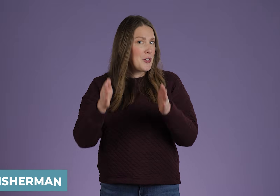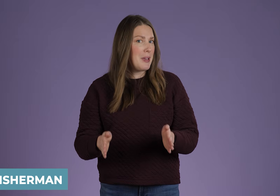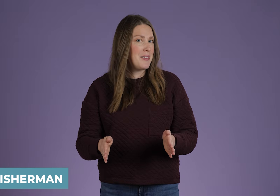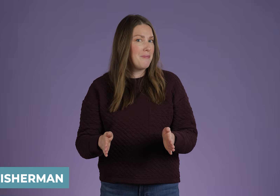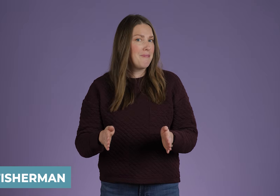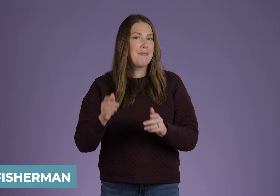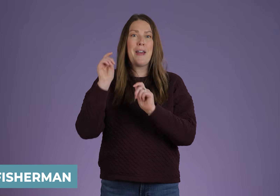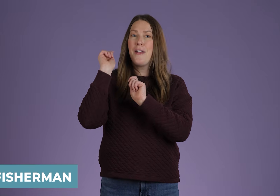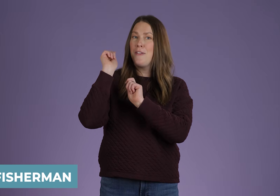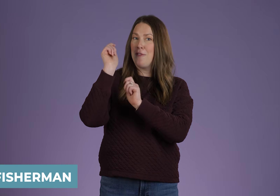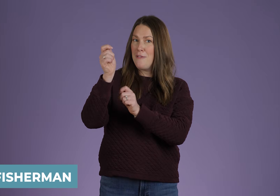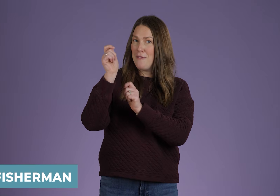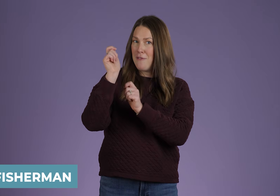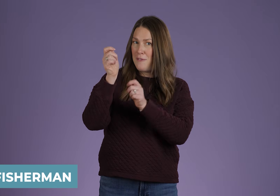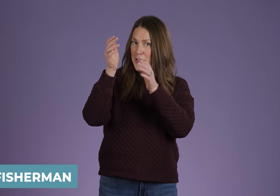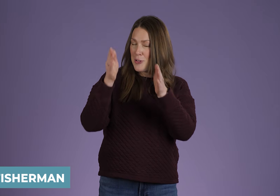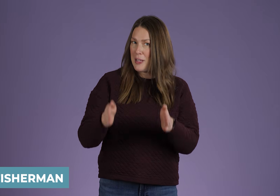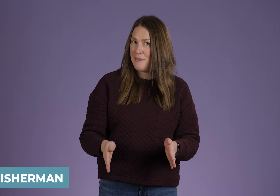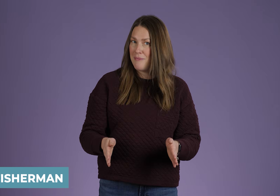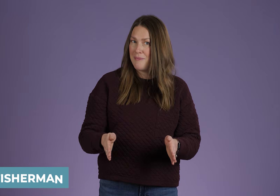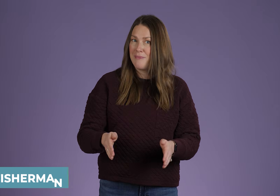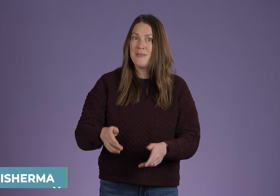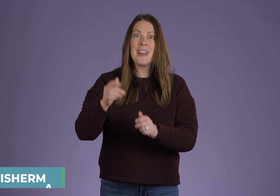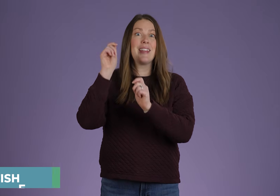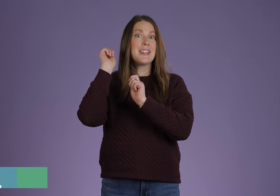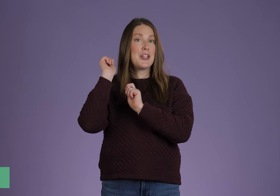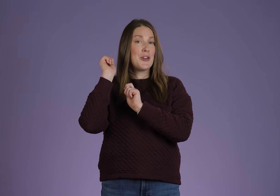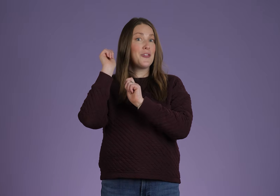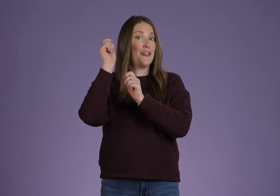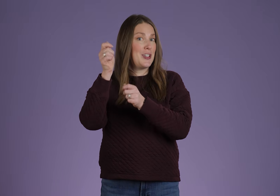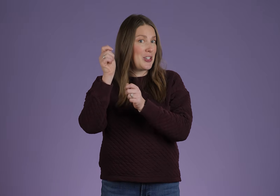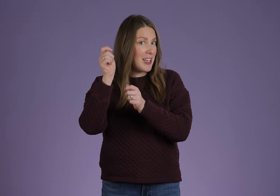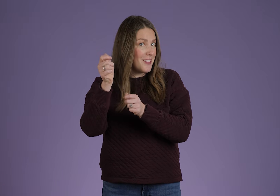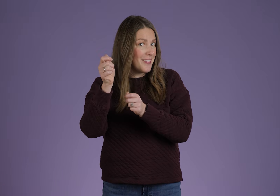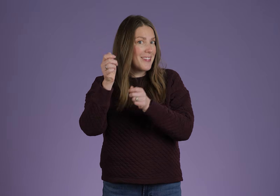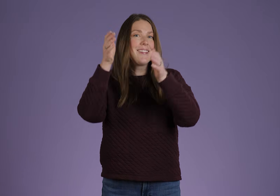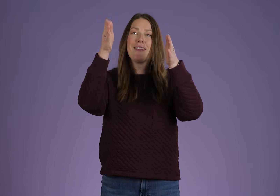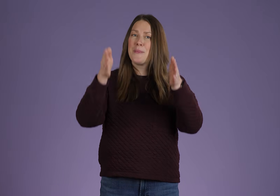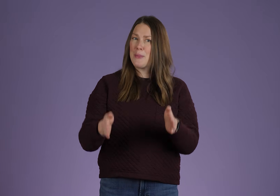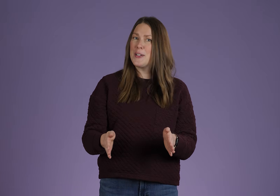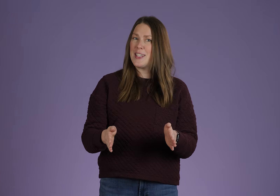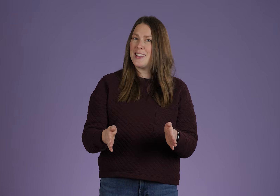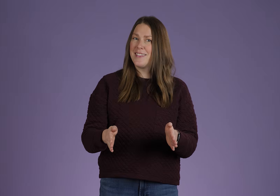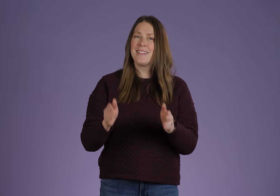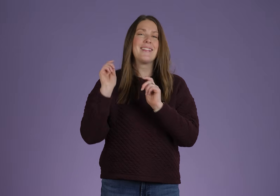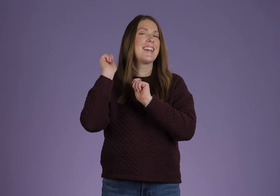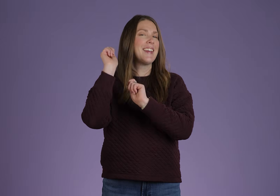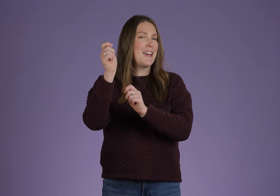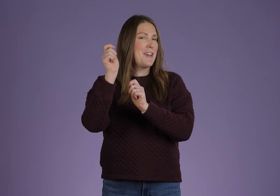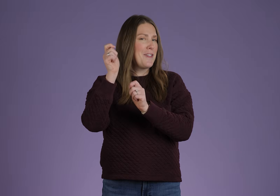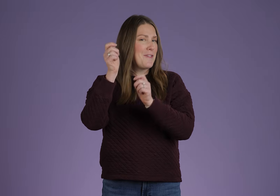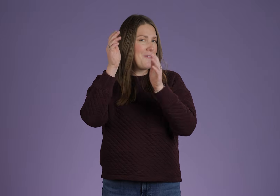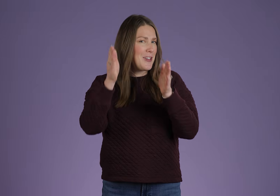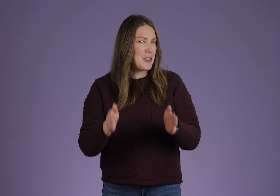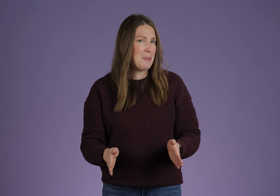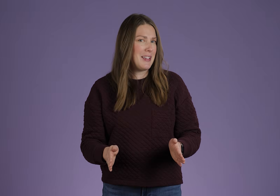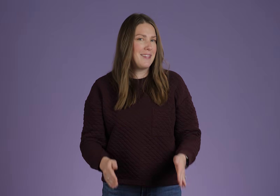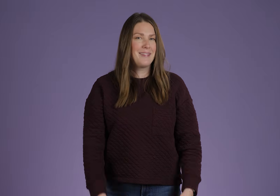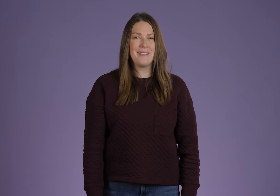Fisherman. Fisherman. It's like you're fishing, person. Fisherman.